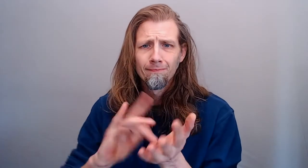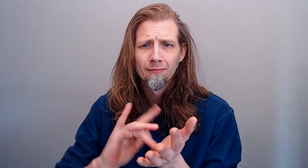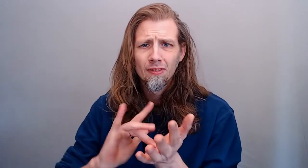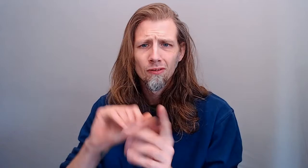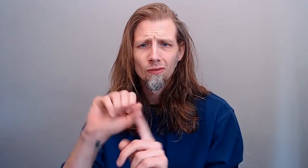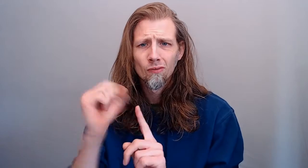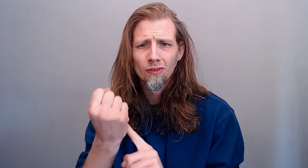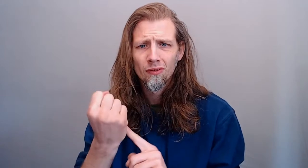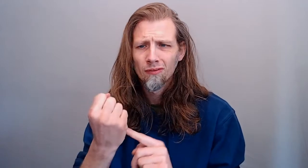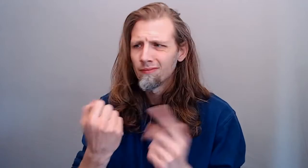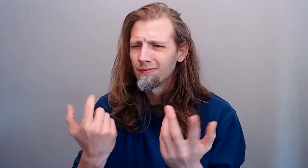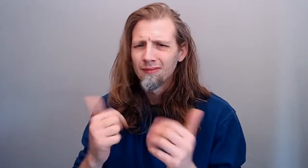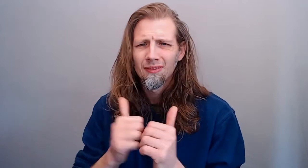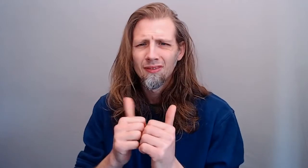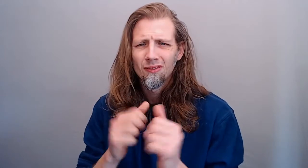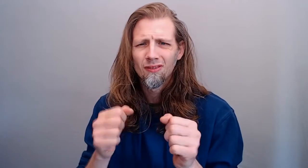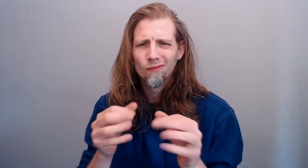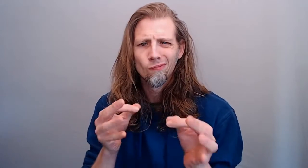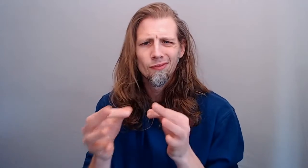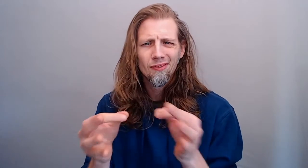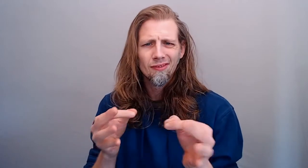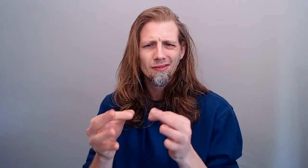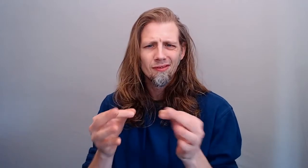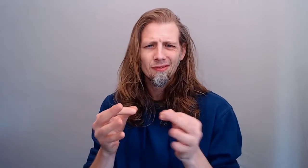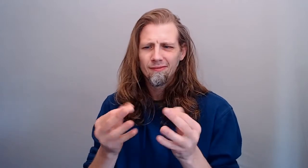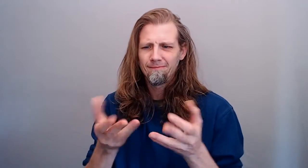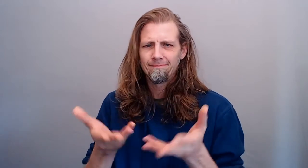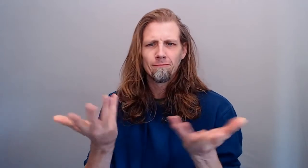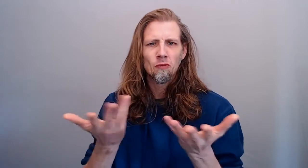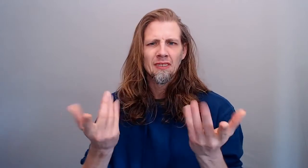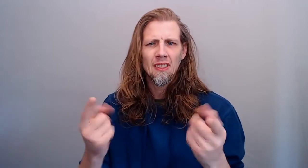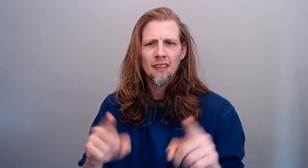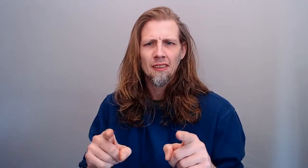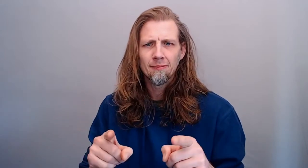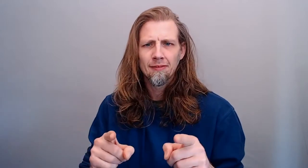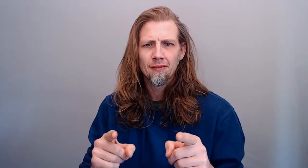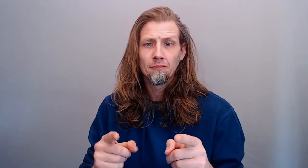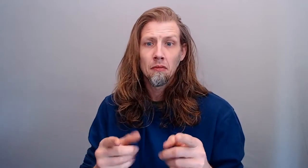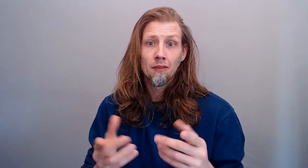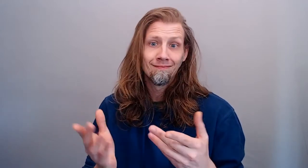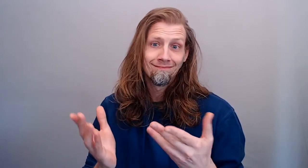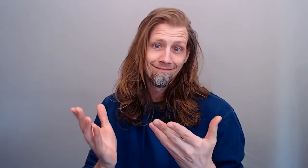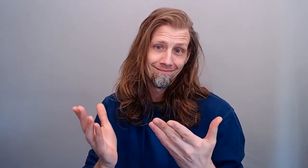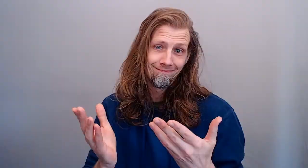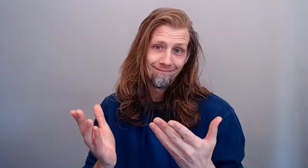Let's say there's a medical situation that occurs. How do you describe what's happening?